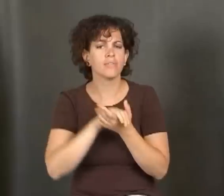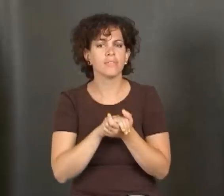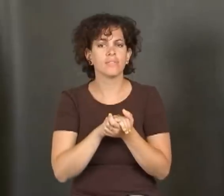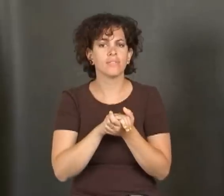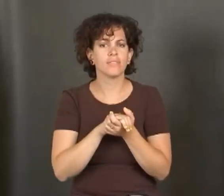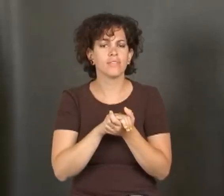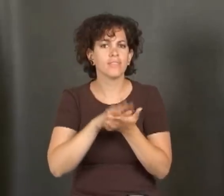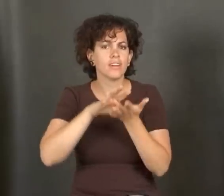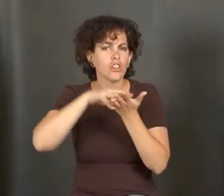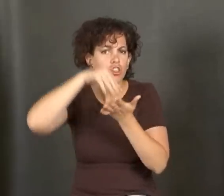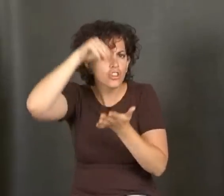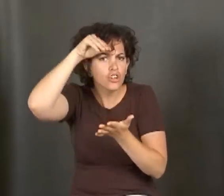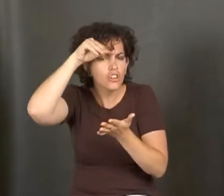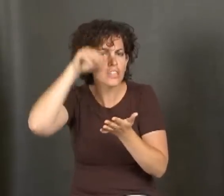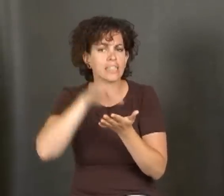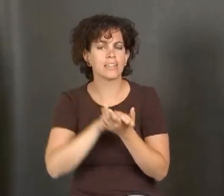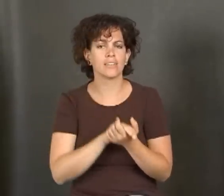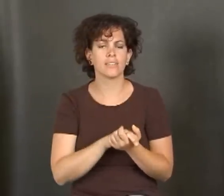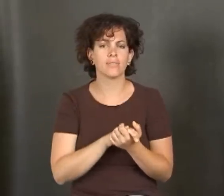I'm learning. Learning.